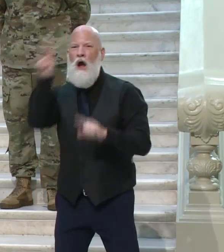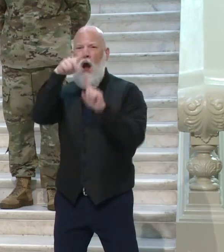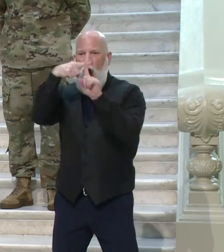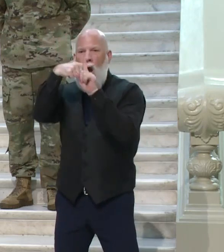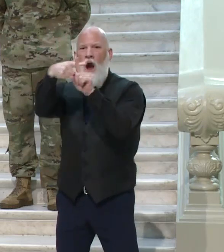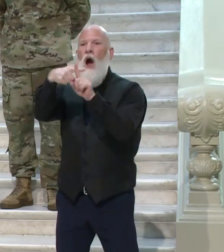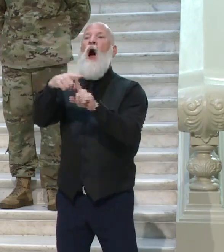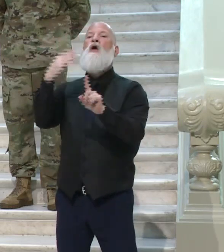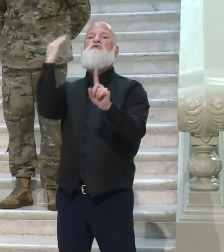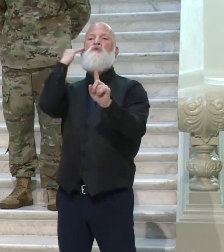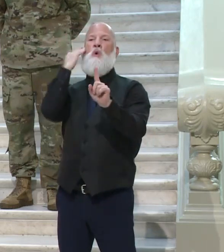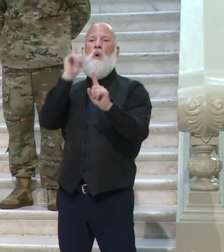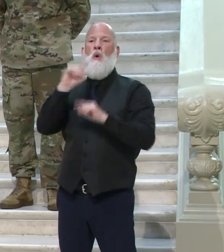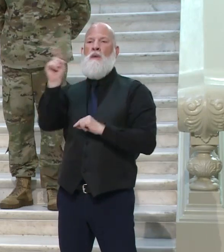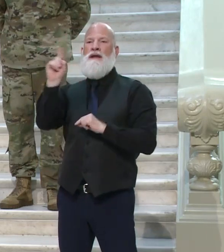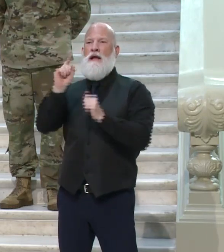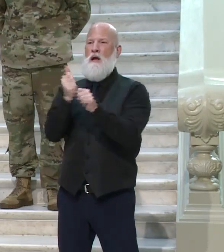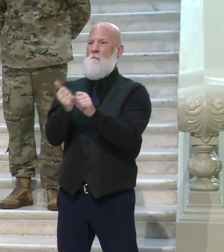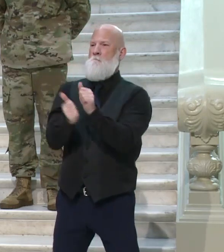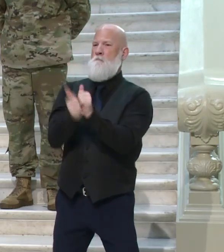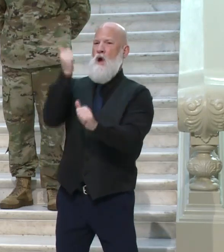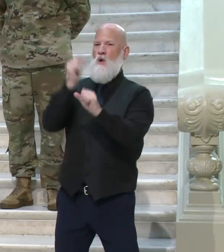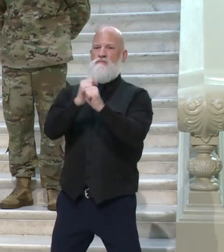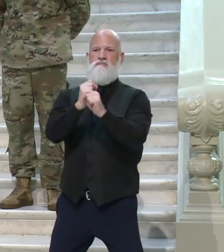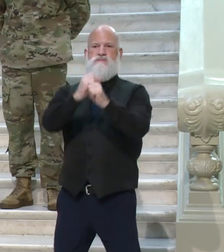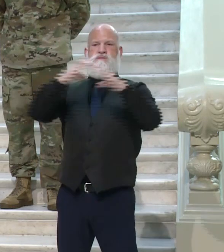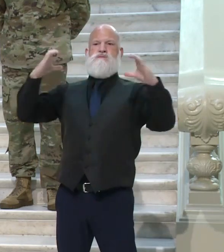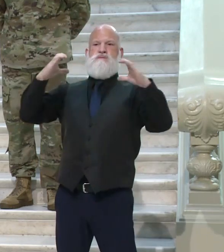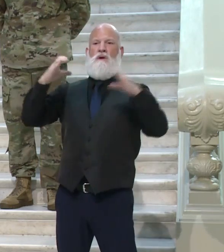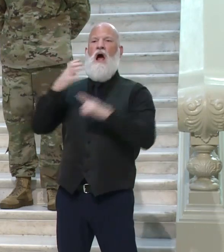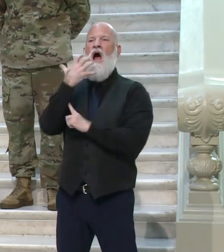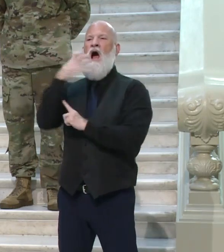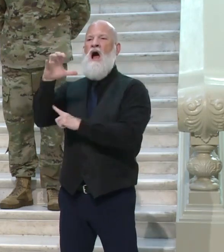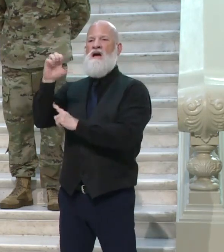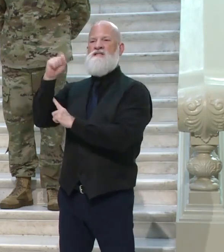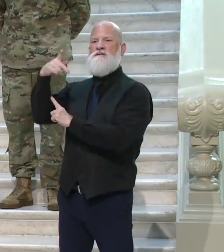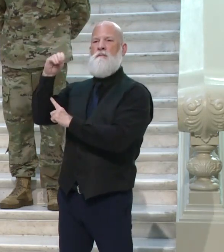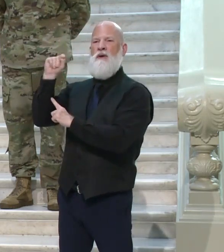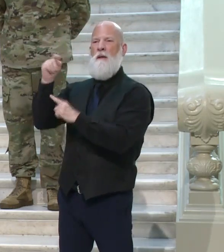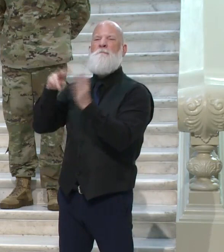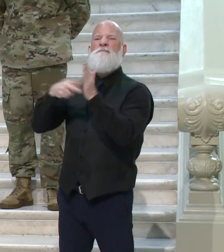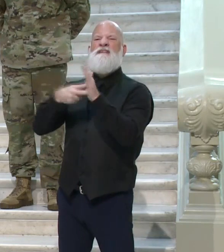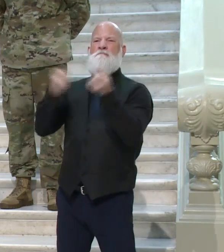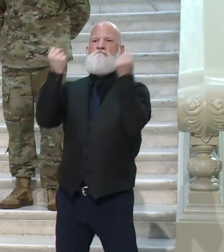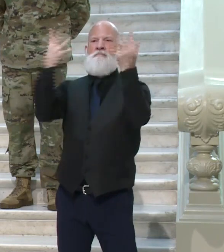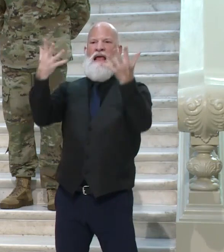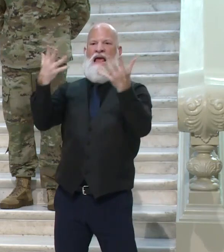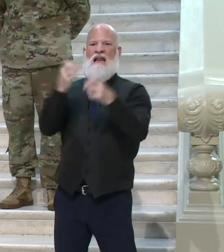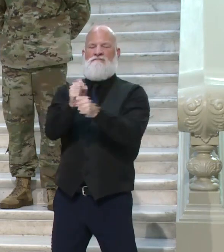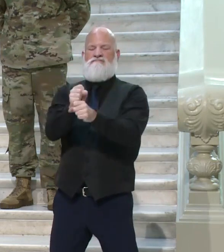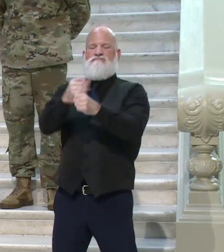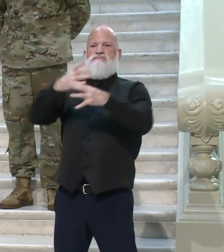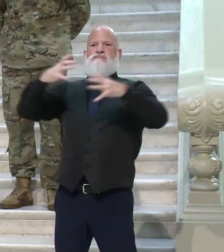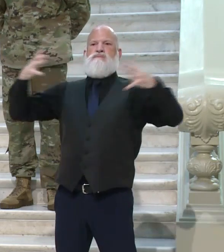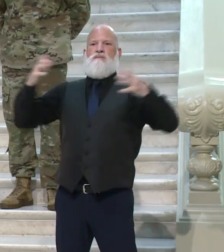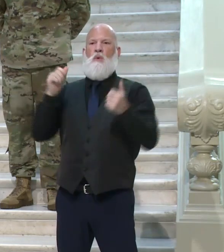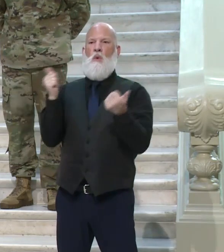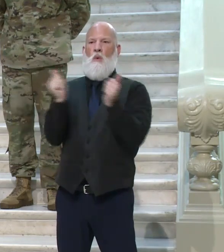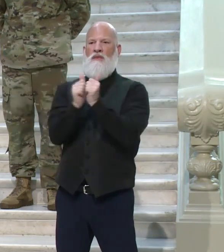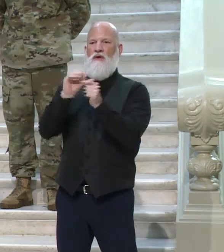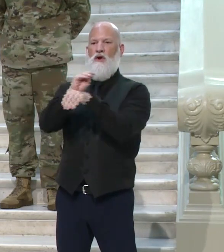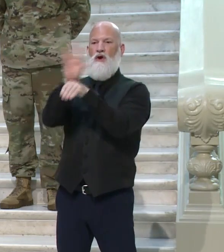The dashboard also allows decision makers to evaluate multiple scenarios to identify vulnerable